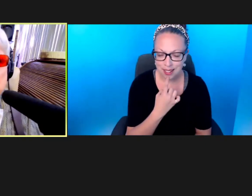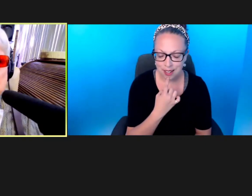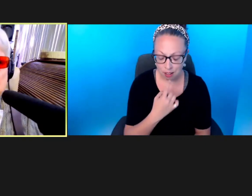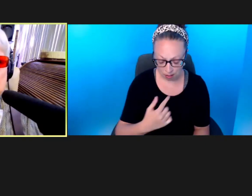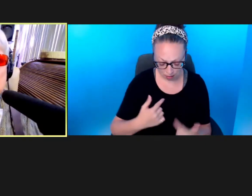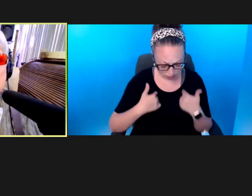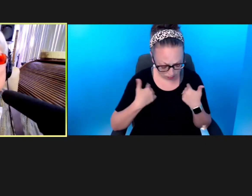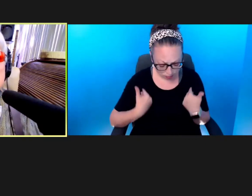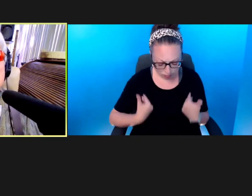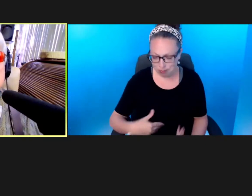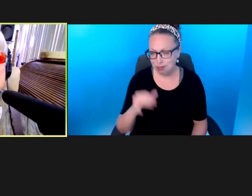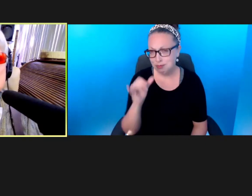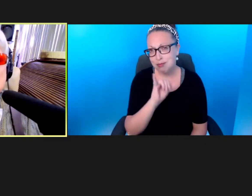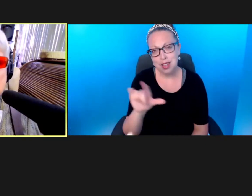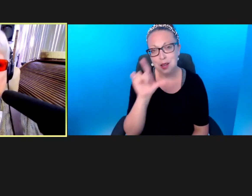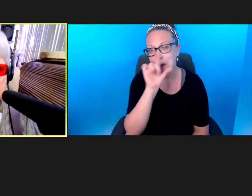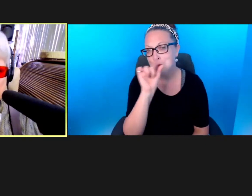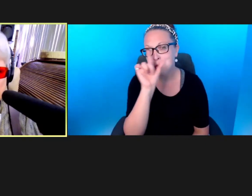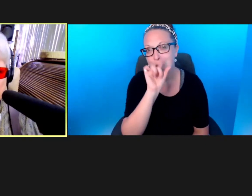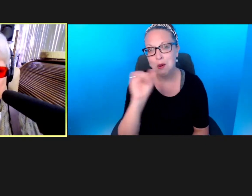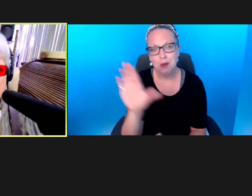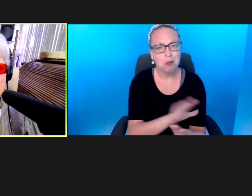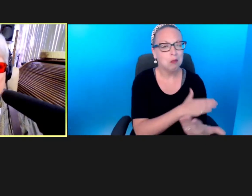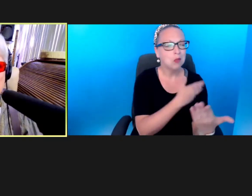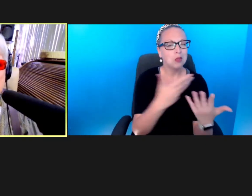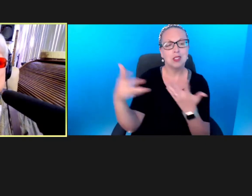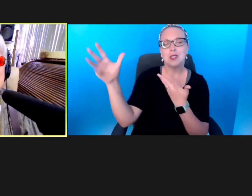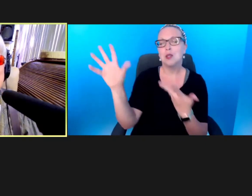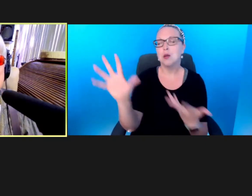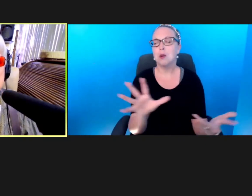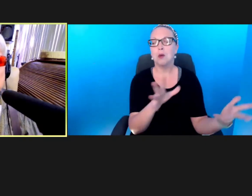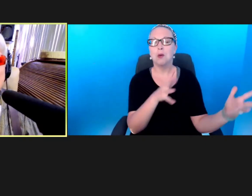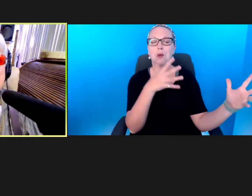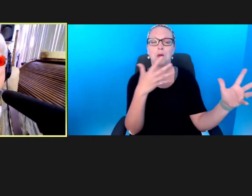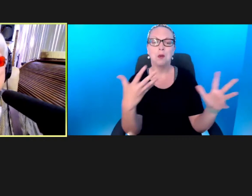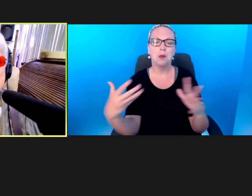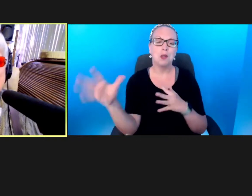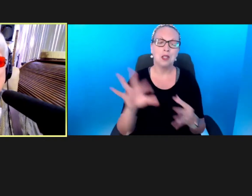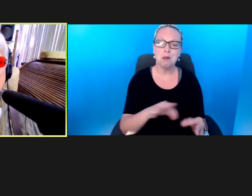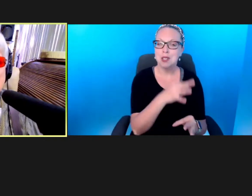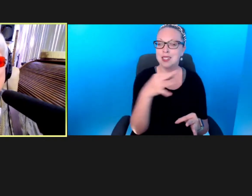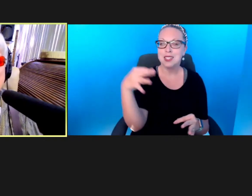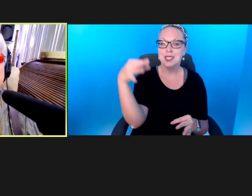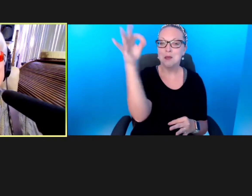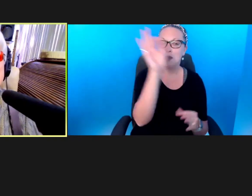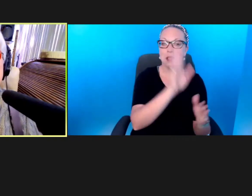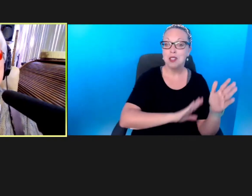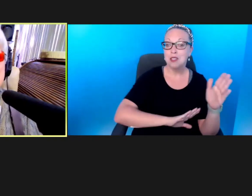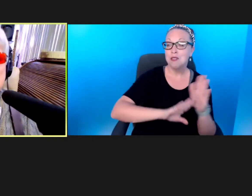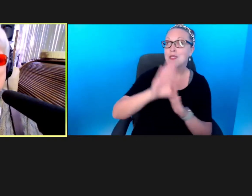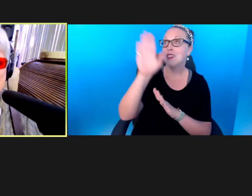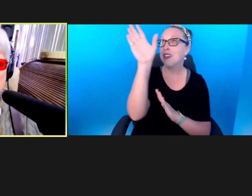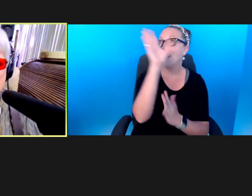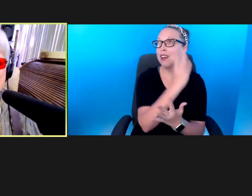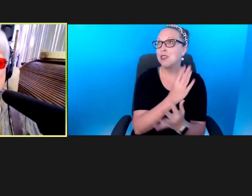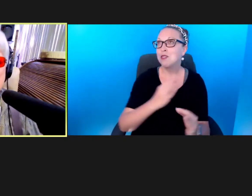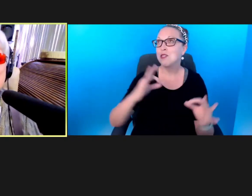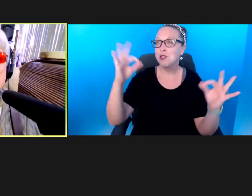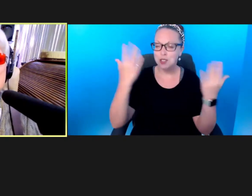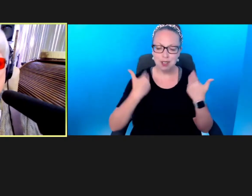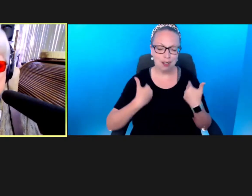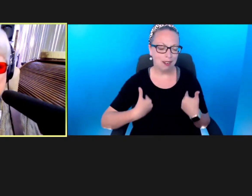just a bird. Music's the wind. My spirit's flying free. I'm just a